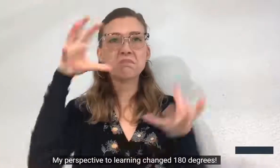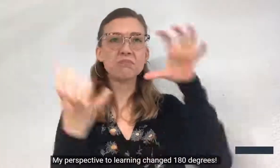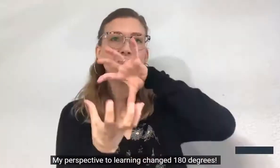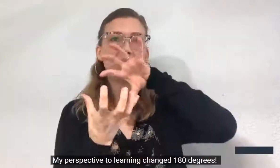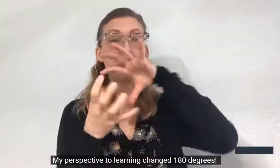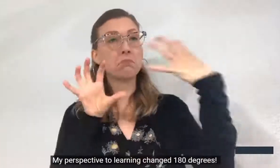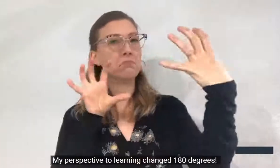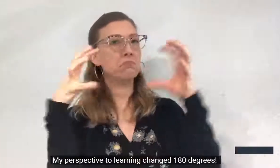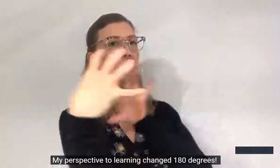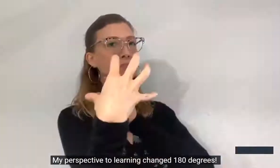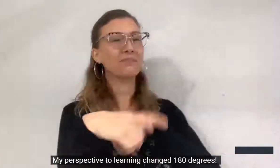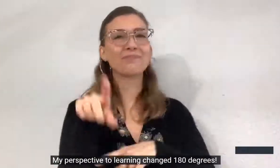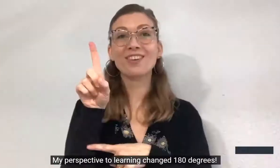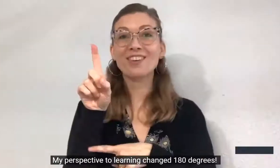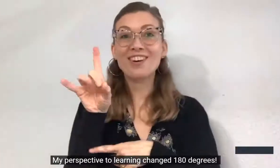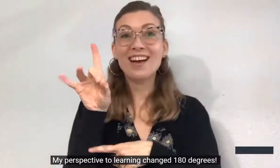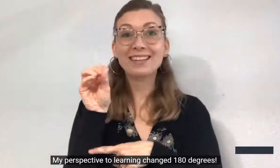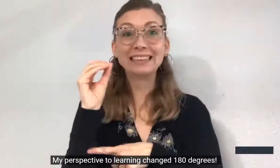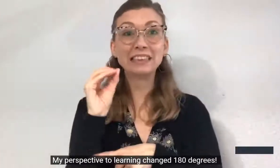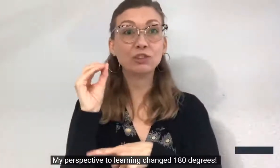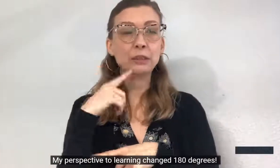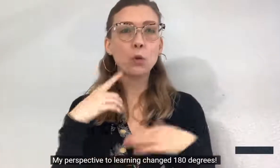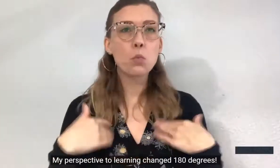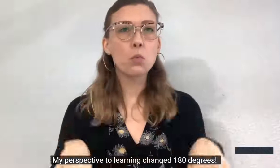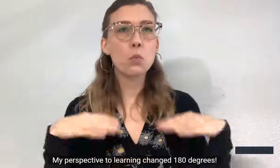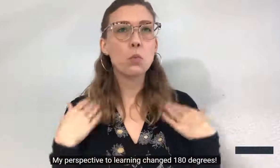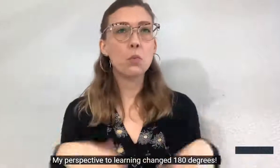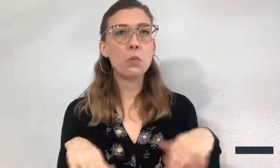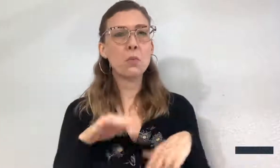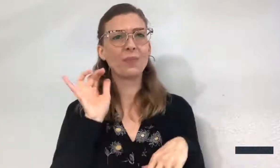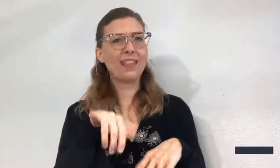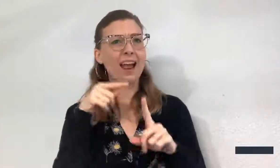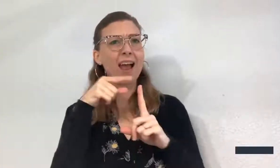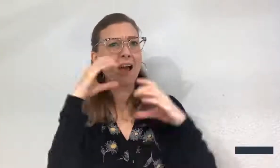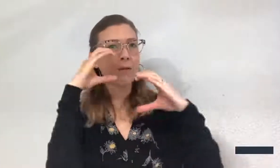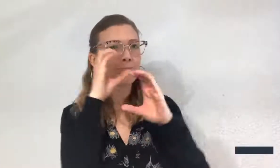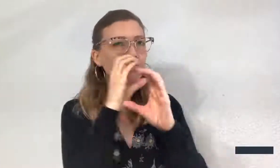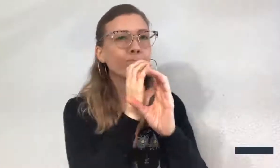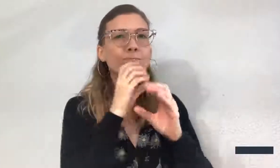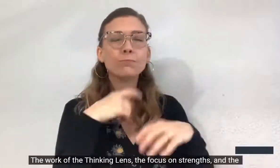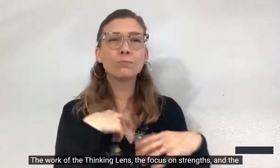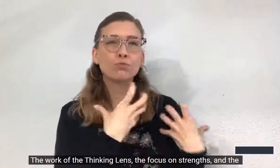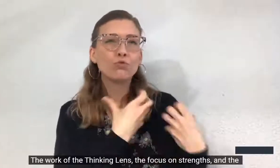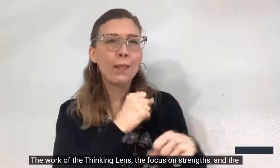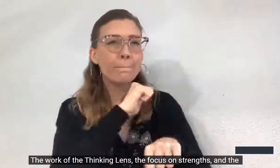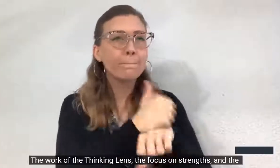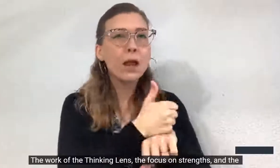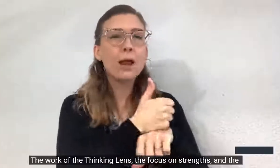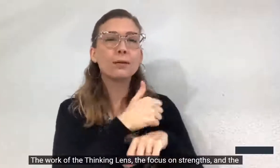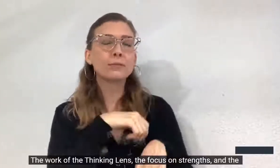different experience. My whole entire perspective to learning changed 180 degrees. Using this lens,